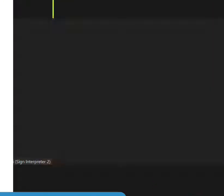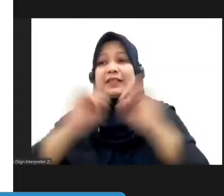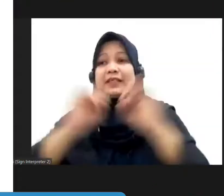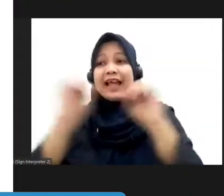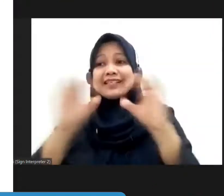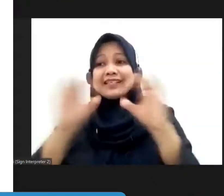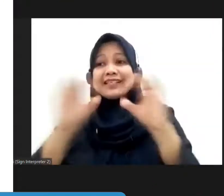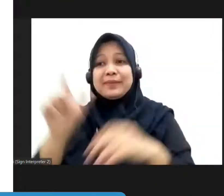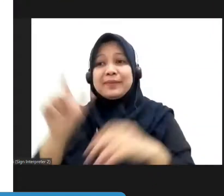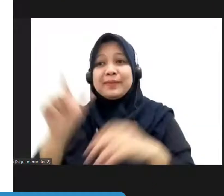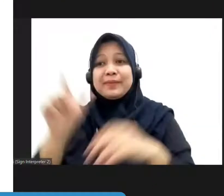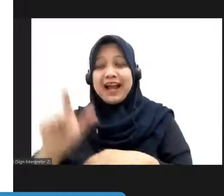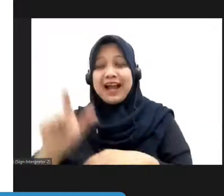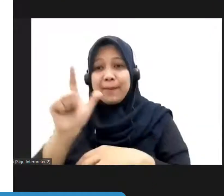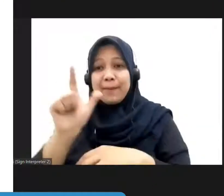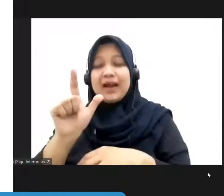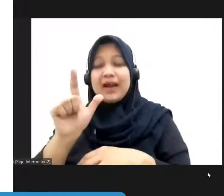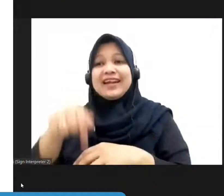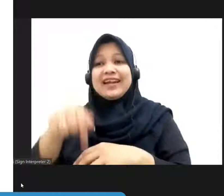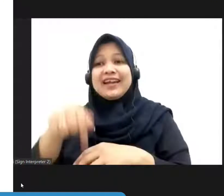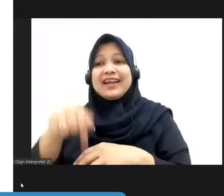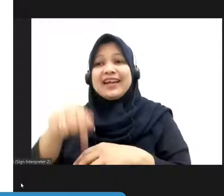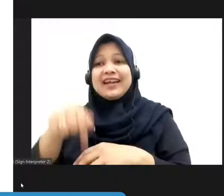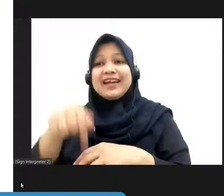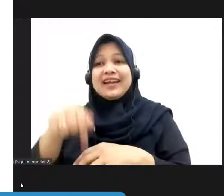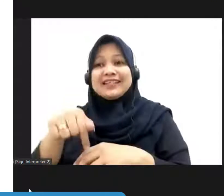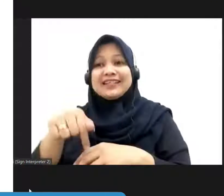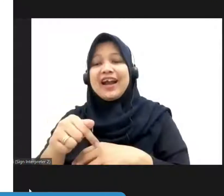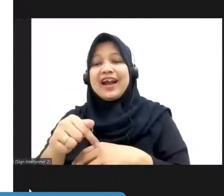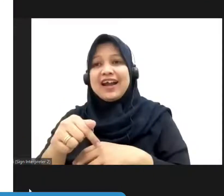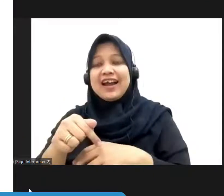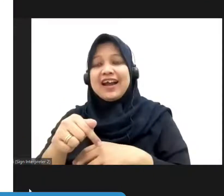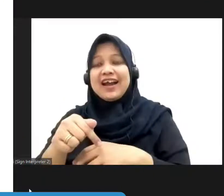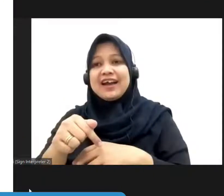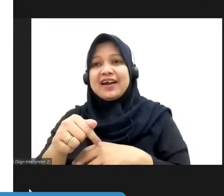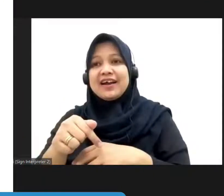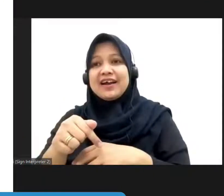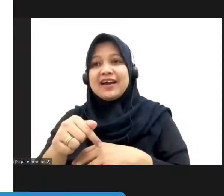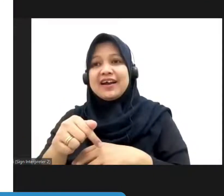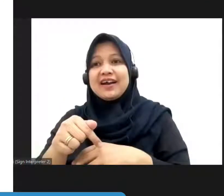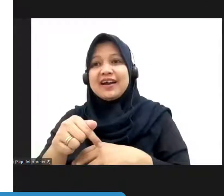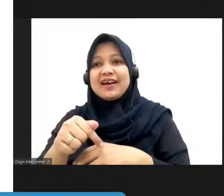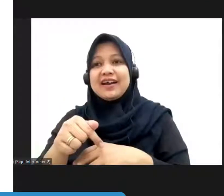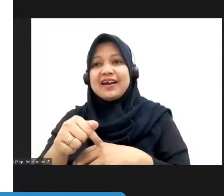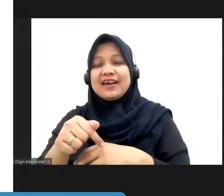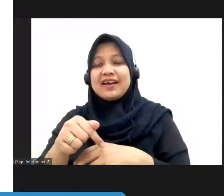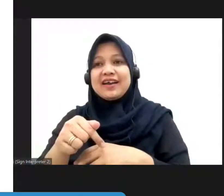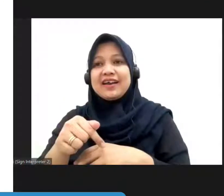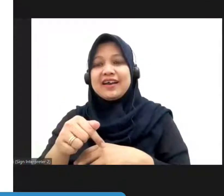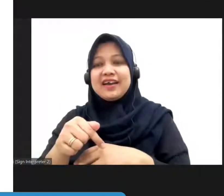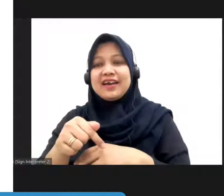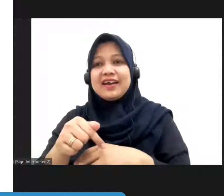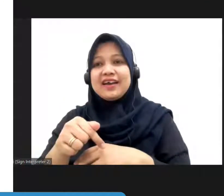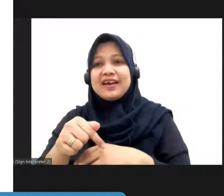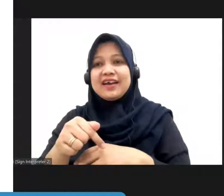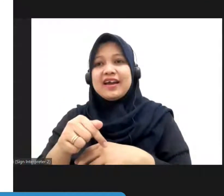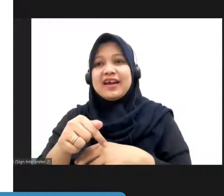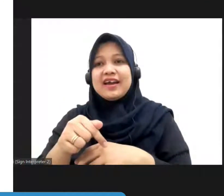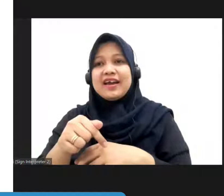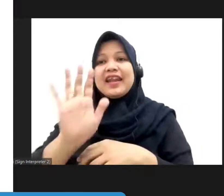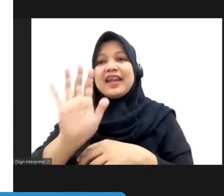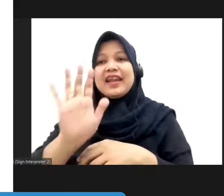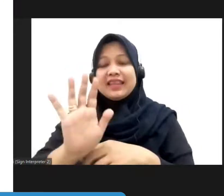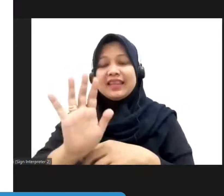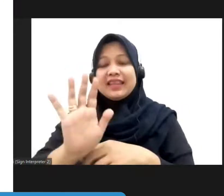I say burning, that you have to add, I think we can either add it to when you're responding